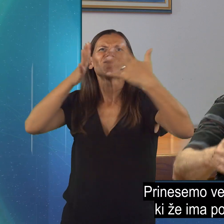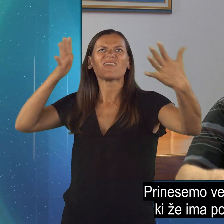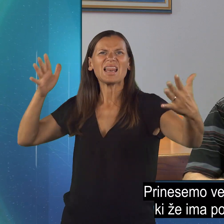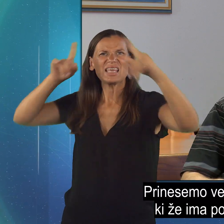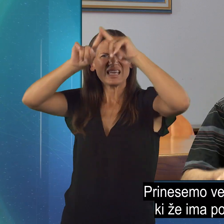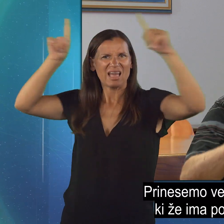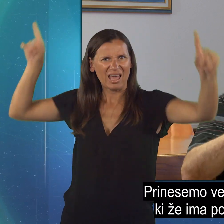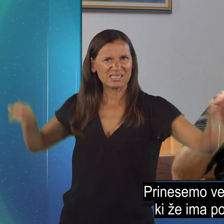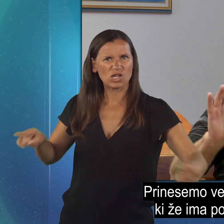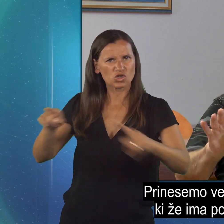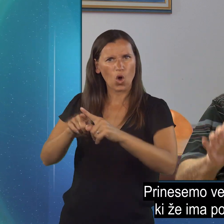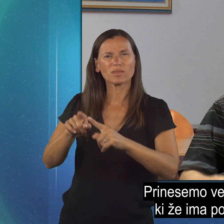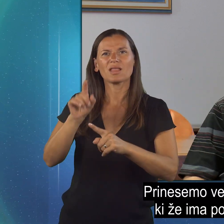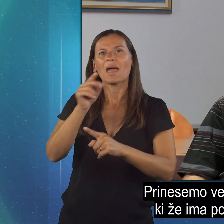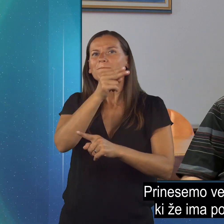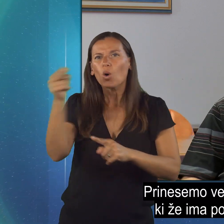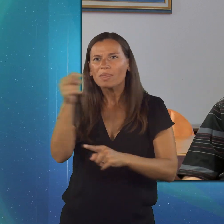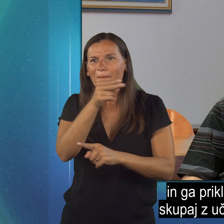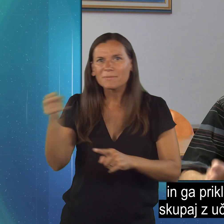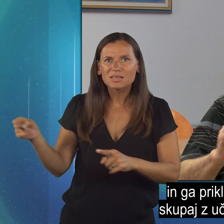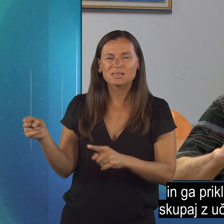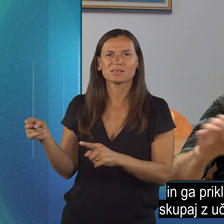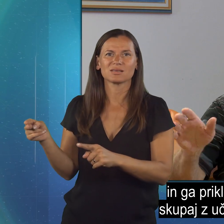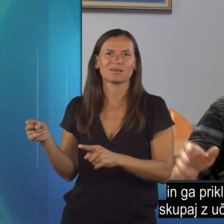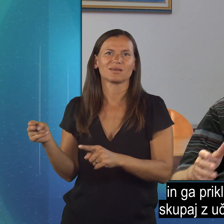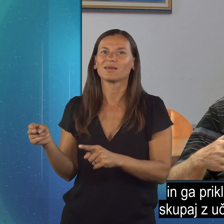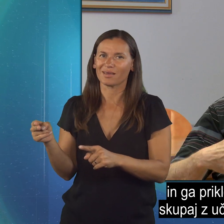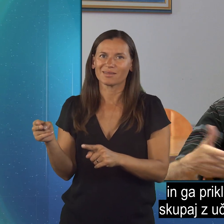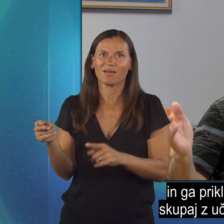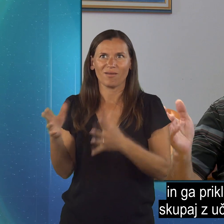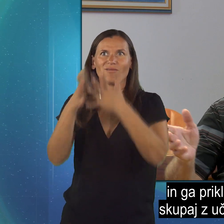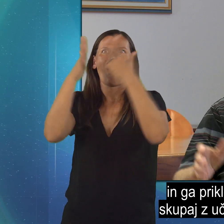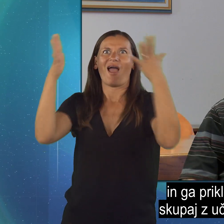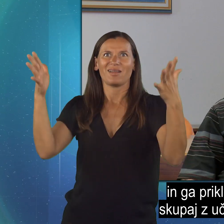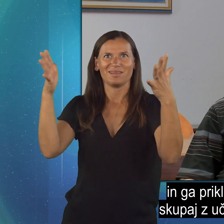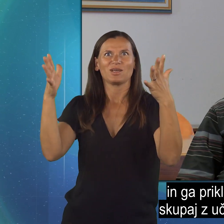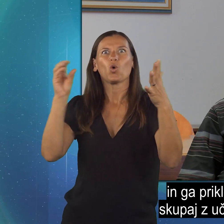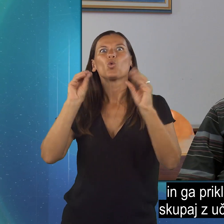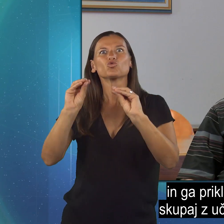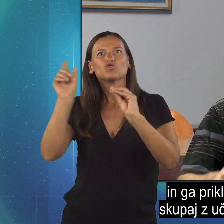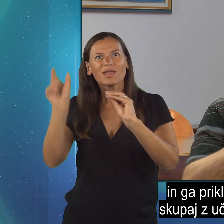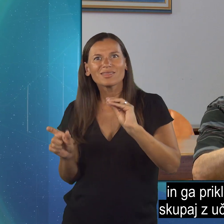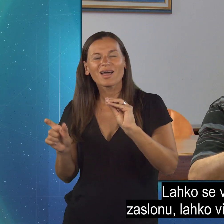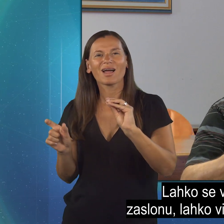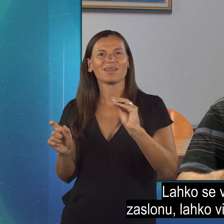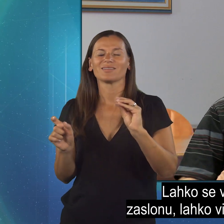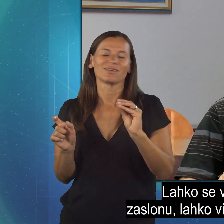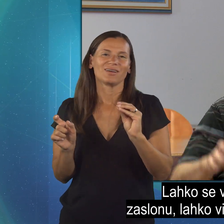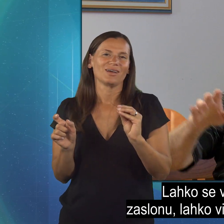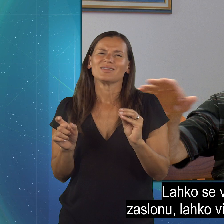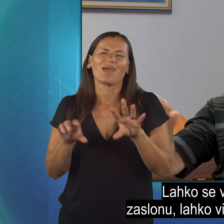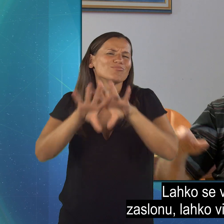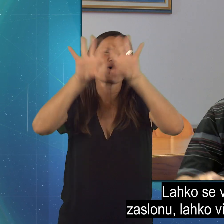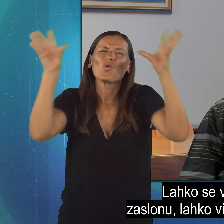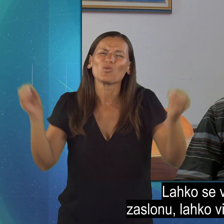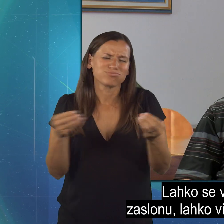large screen set that has captions already on it, and it goes live with the teacher. You can see yourself on the screen,